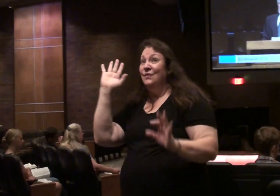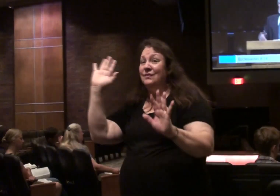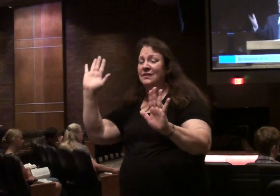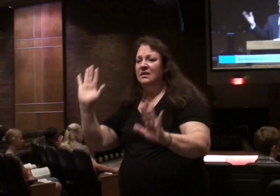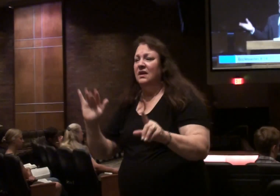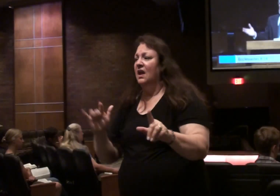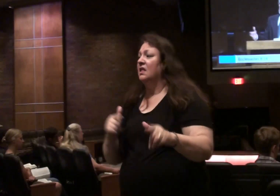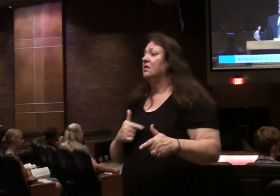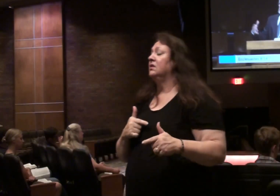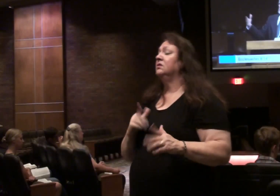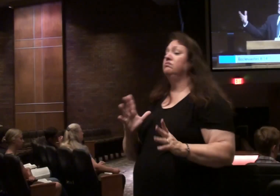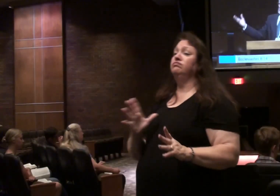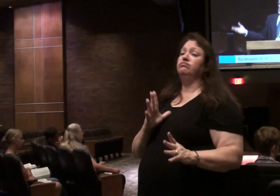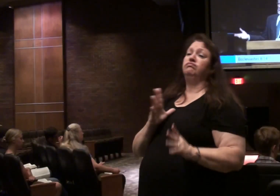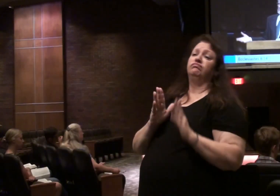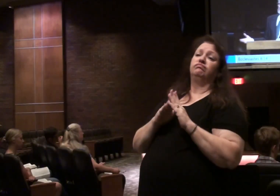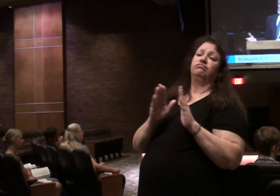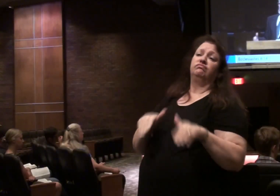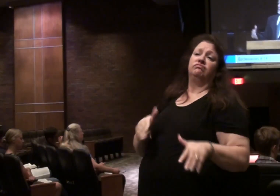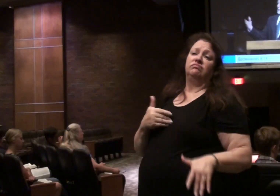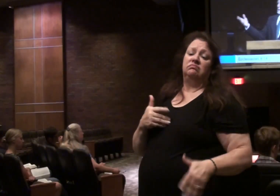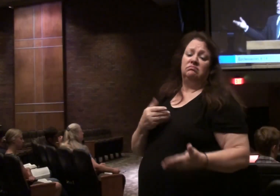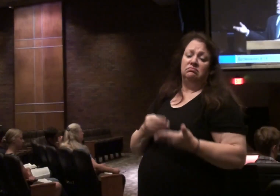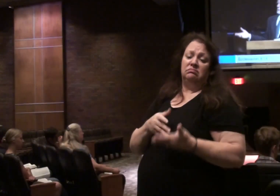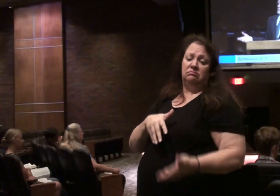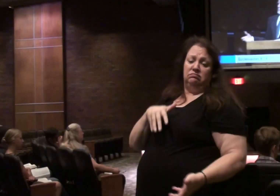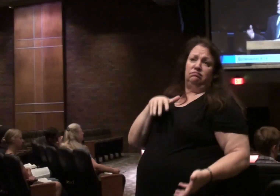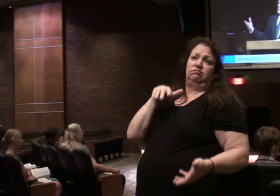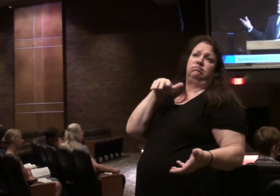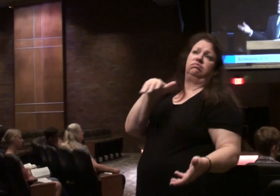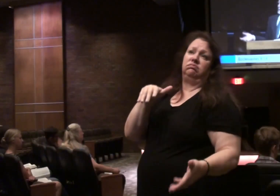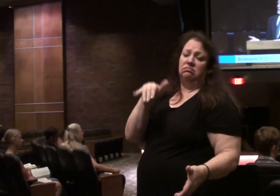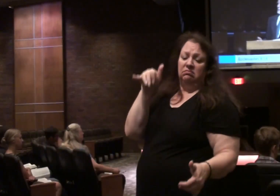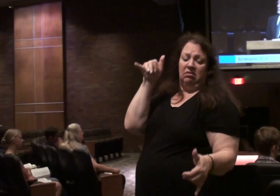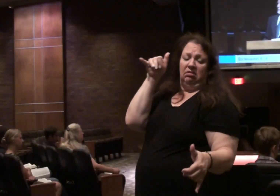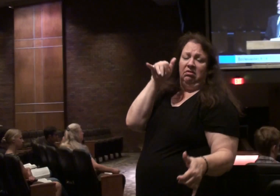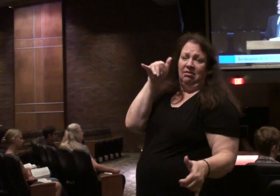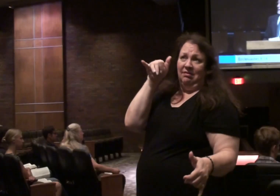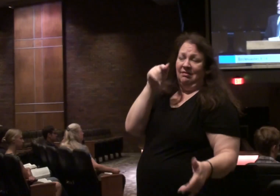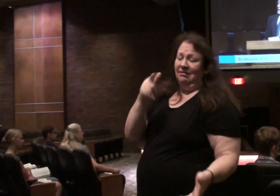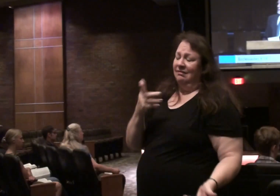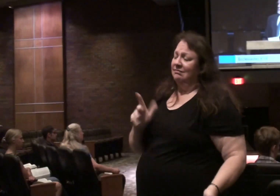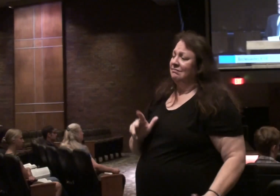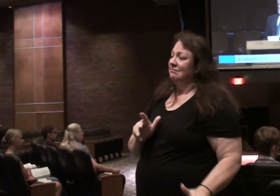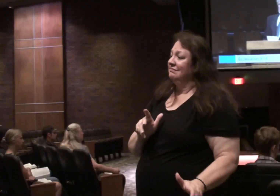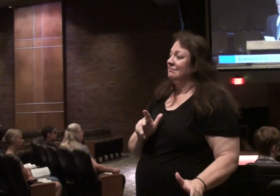and they're living in mansions and have more money to do foolish things.